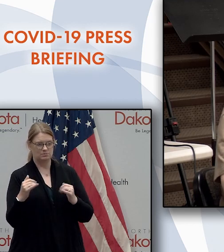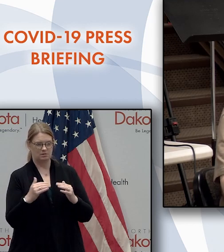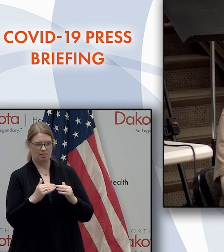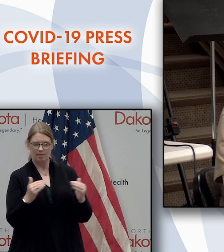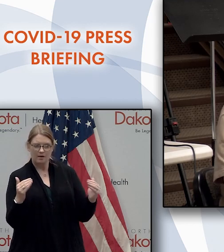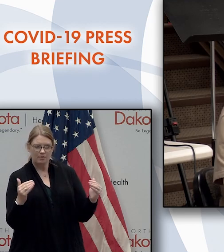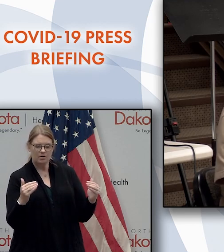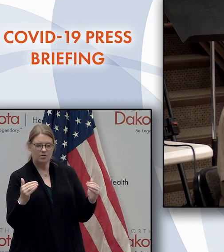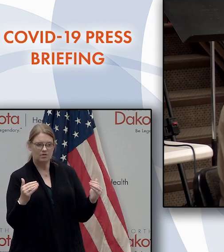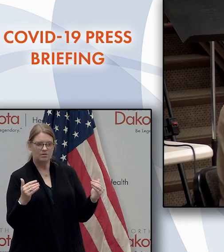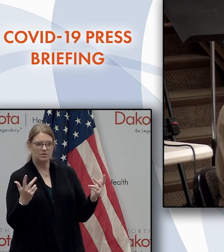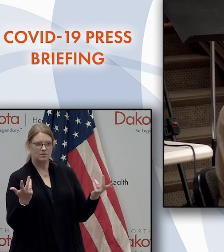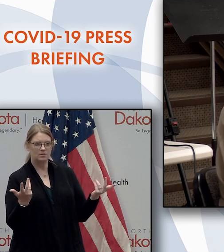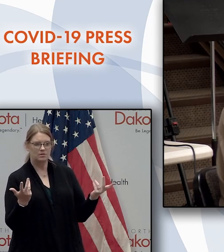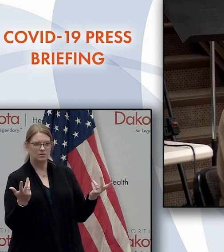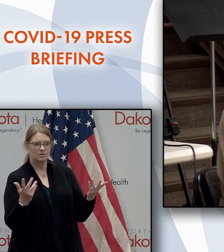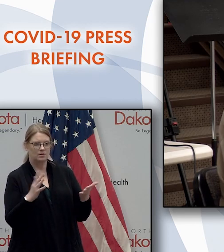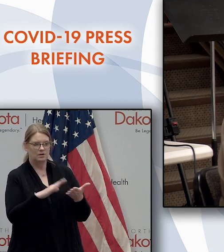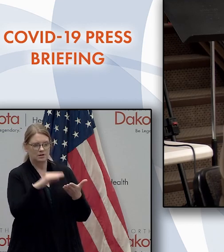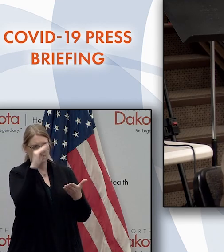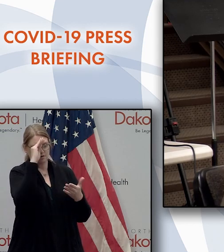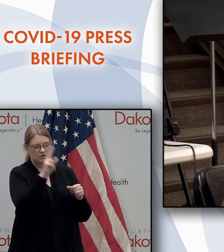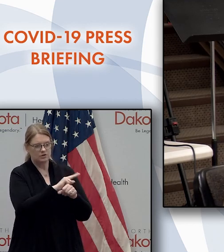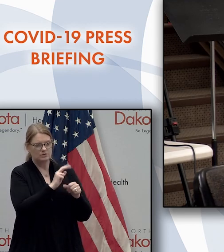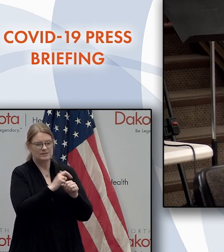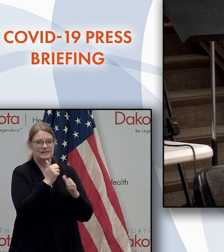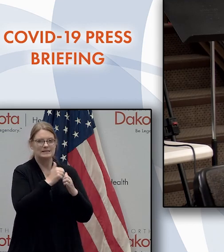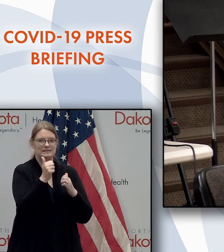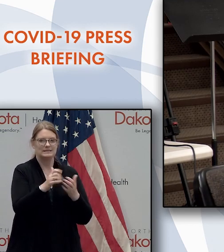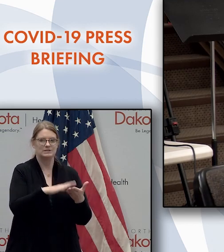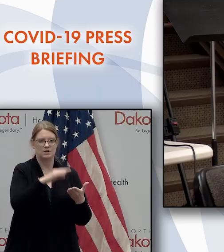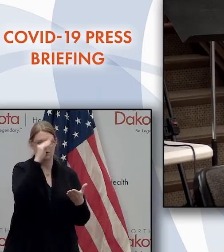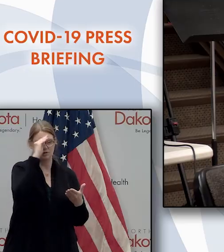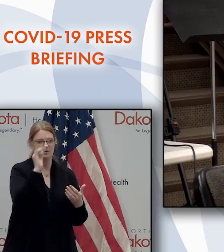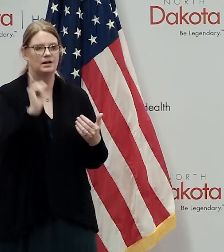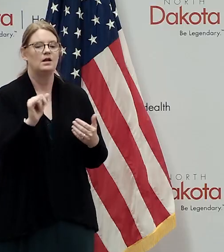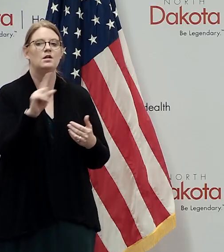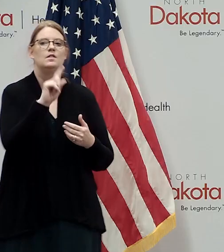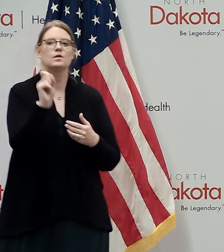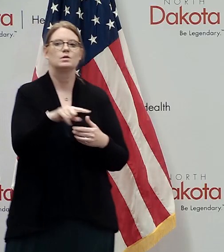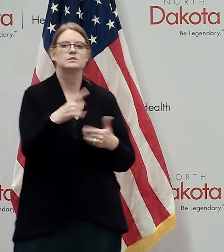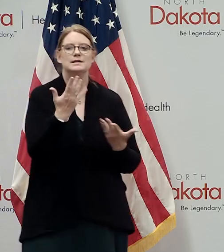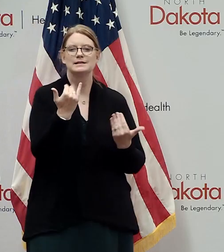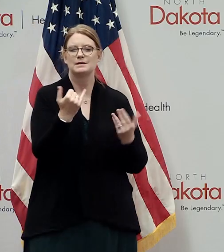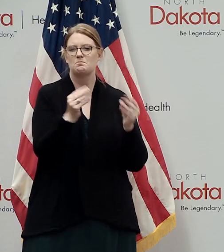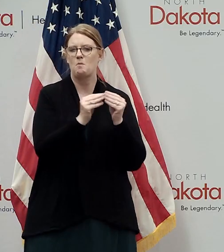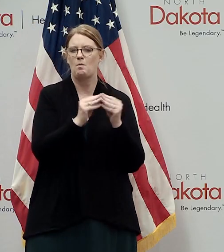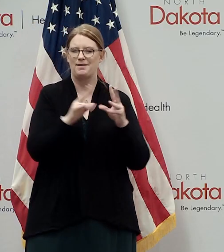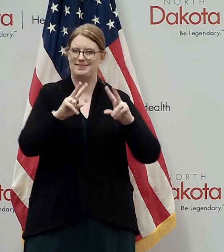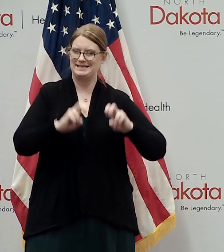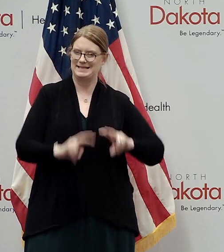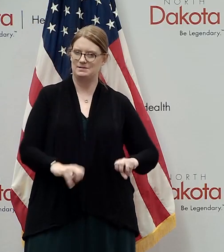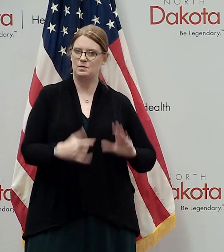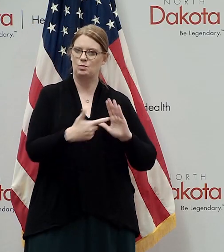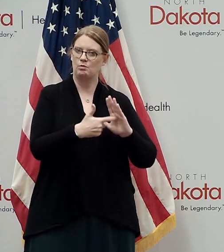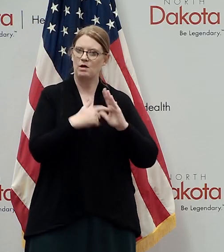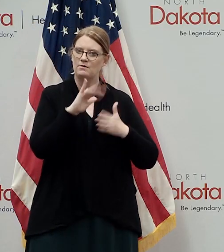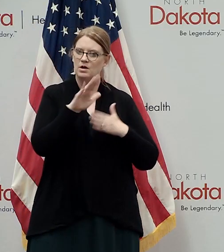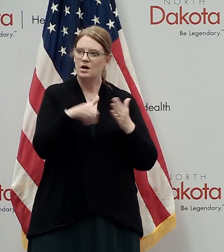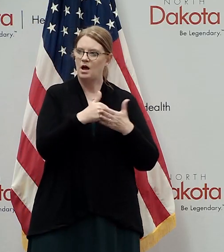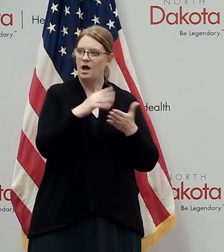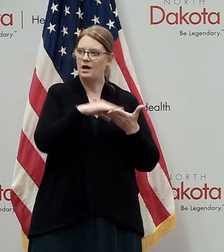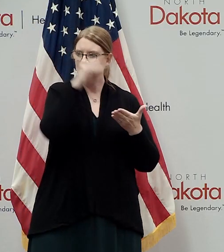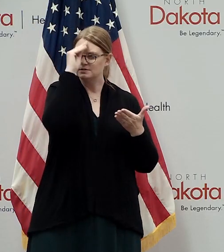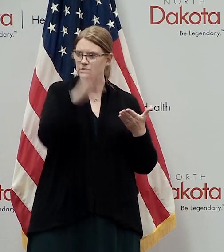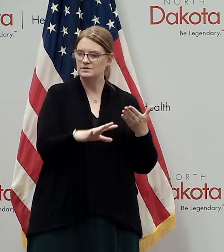able to learn using distance learning? Exactly. So the question is, tell me a little bit more about the assessments that will be required for all students